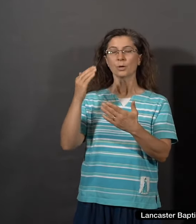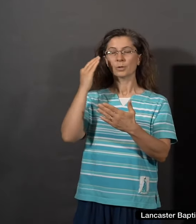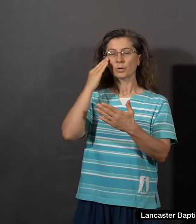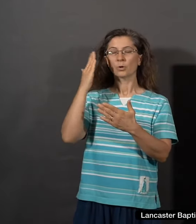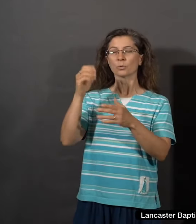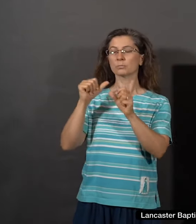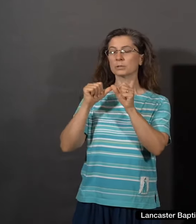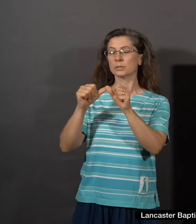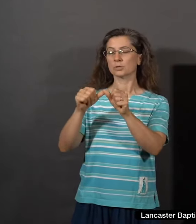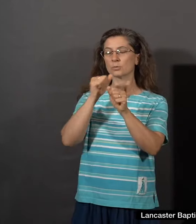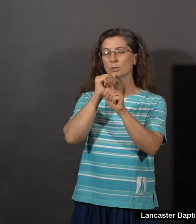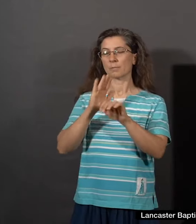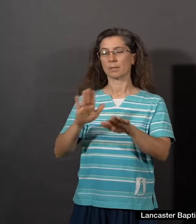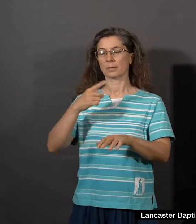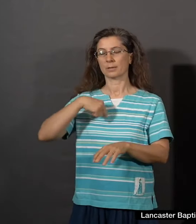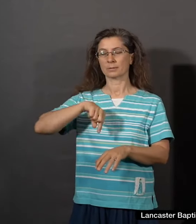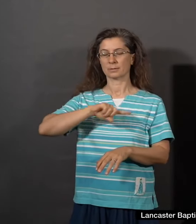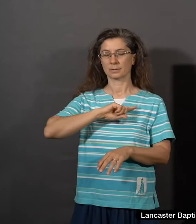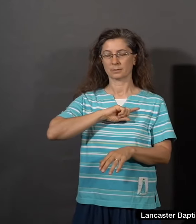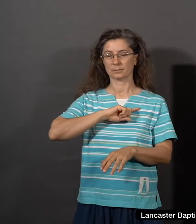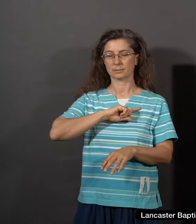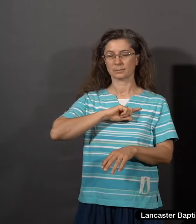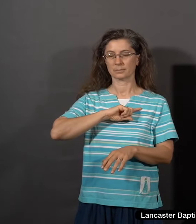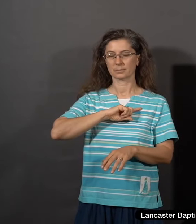us now lord i just want to